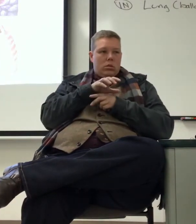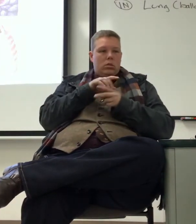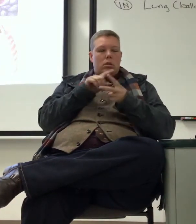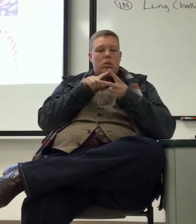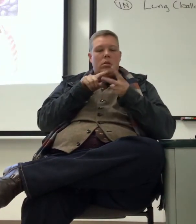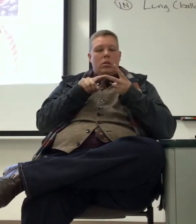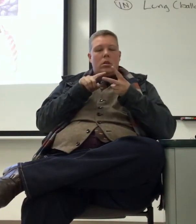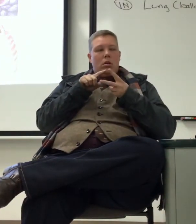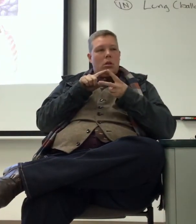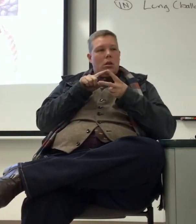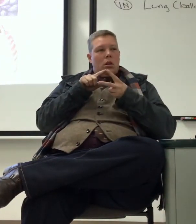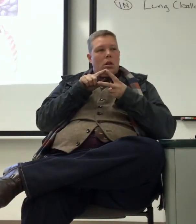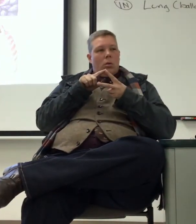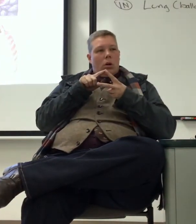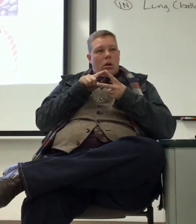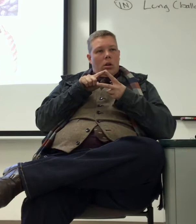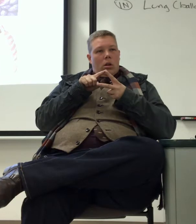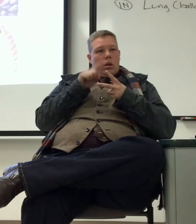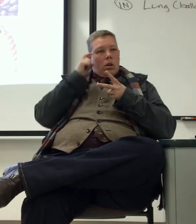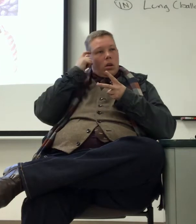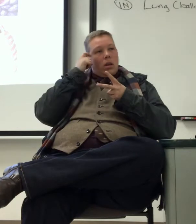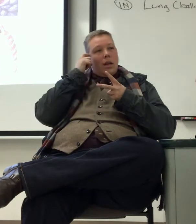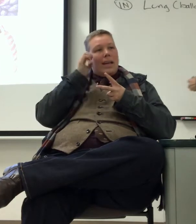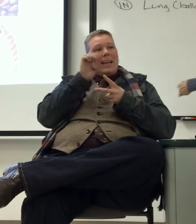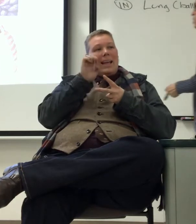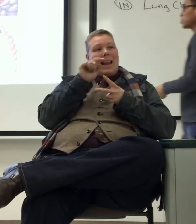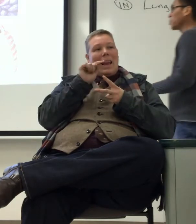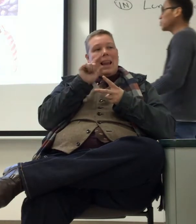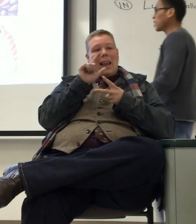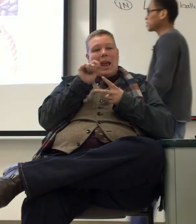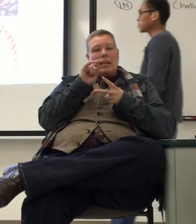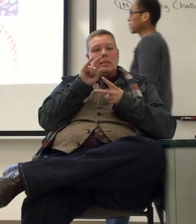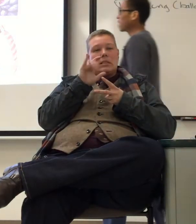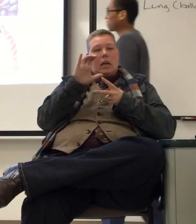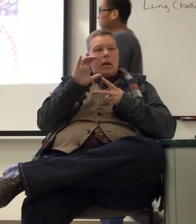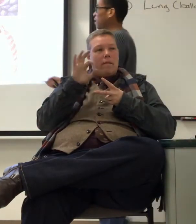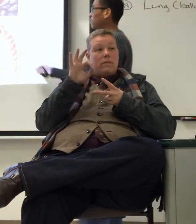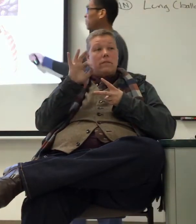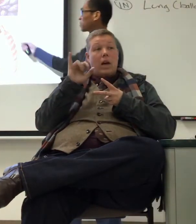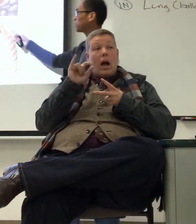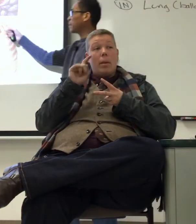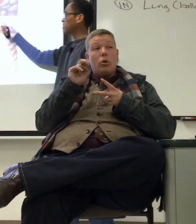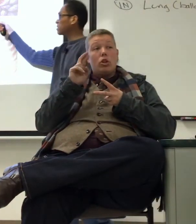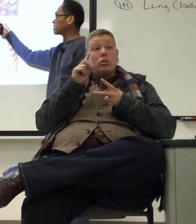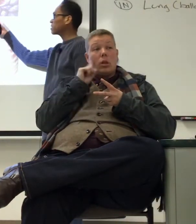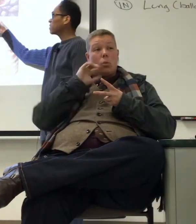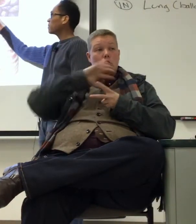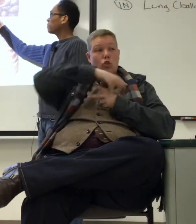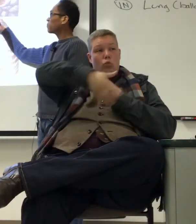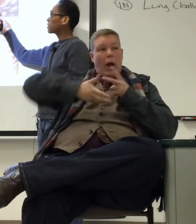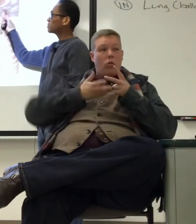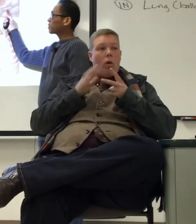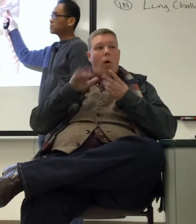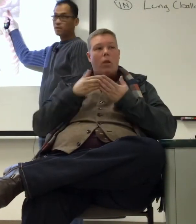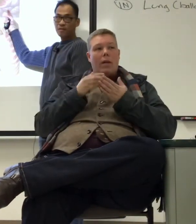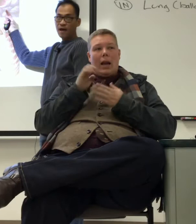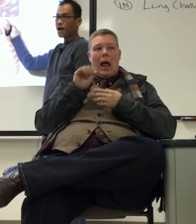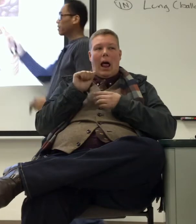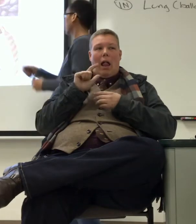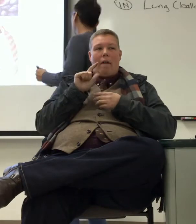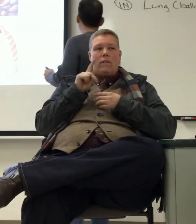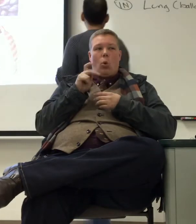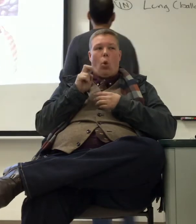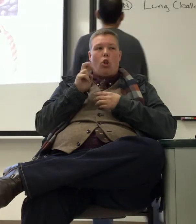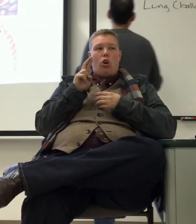like a balloon. One are the elastic fibers I showed you that surround the little alveolar spaces. So consider